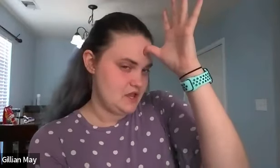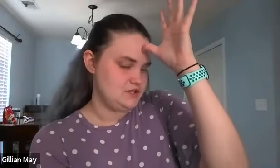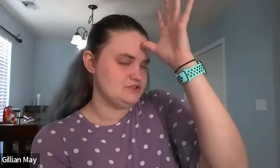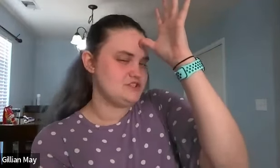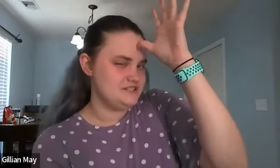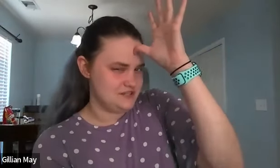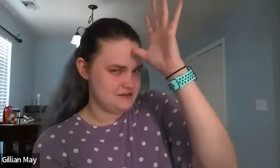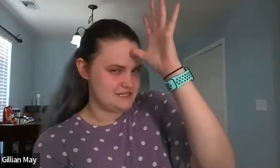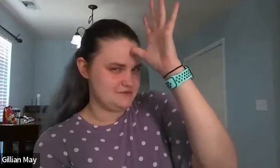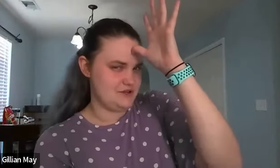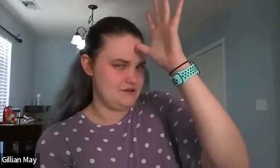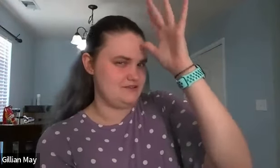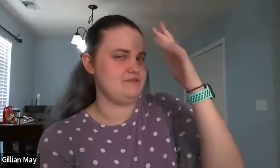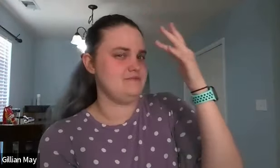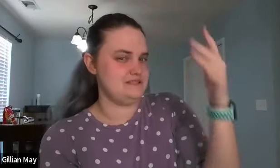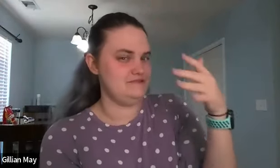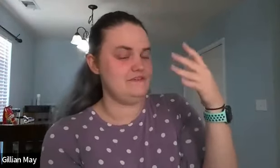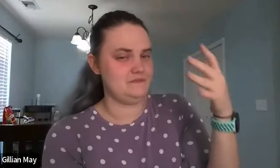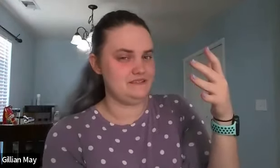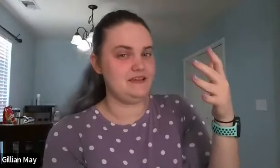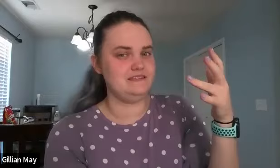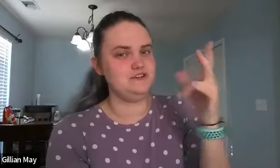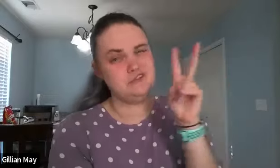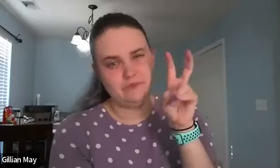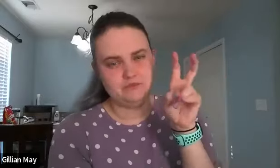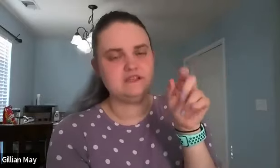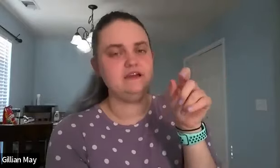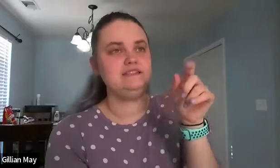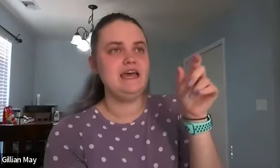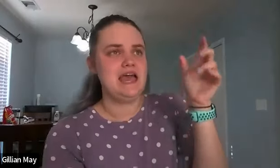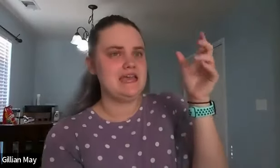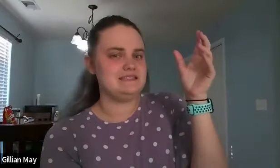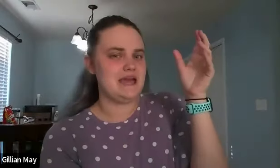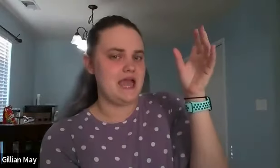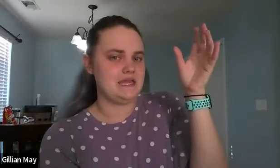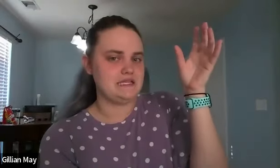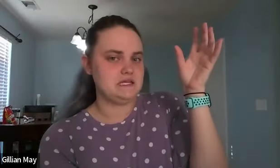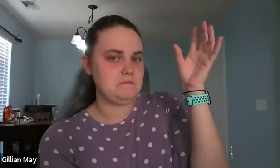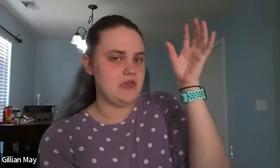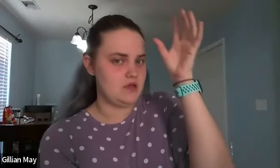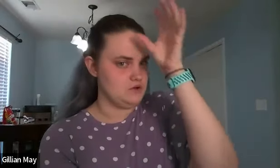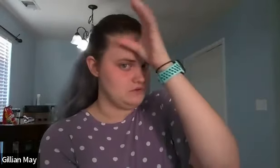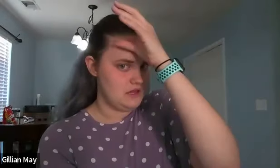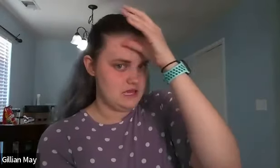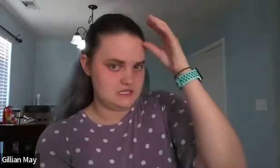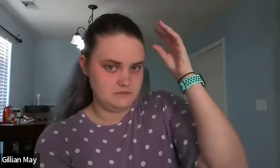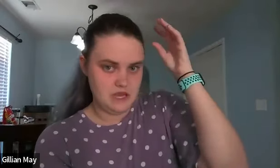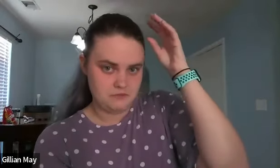You'll start to notice as we're going through the rest of family signs and also like people signs is that any male is going to be up around